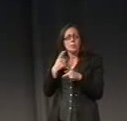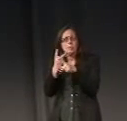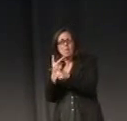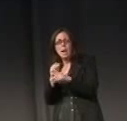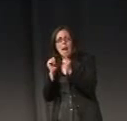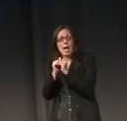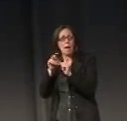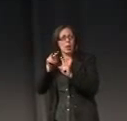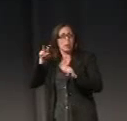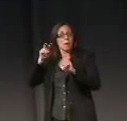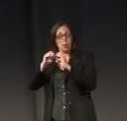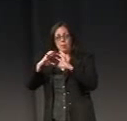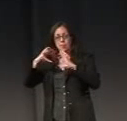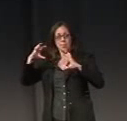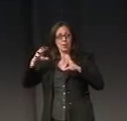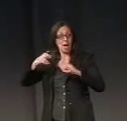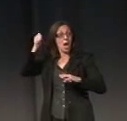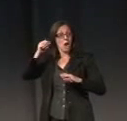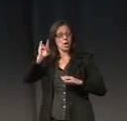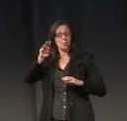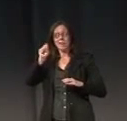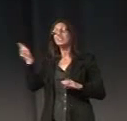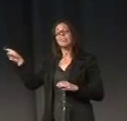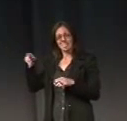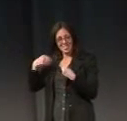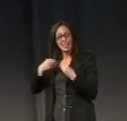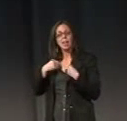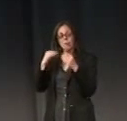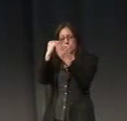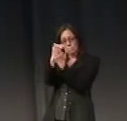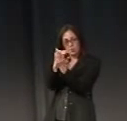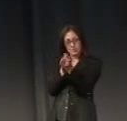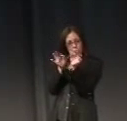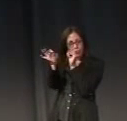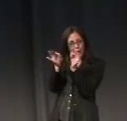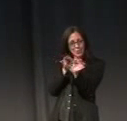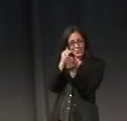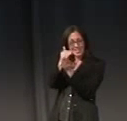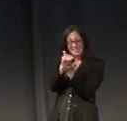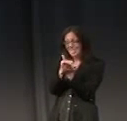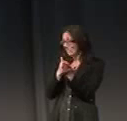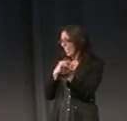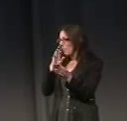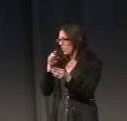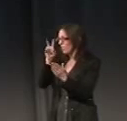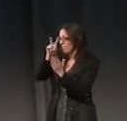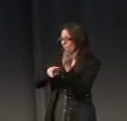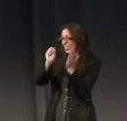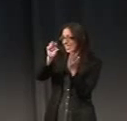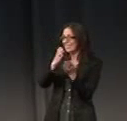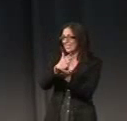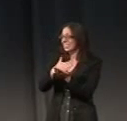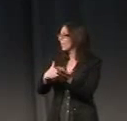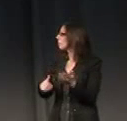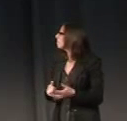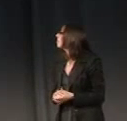And I want to read some of his instructions to give you an idea of how they went. The square of vermilion traces a pale green